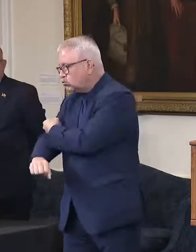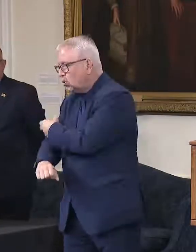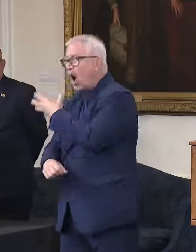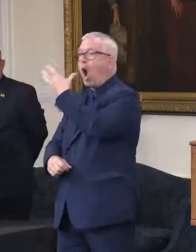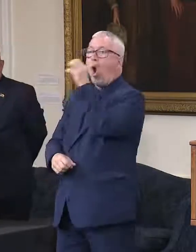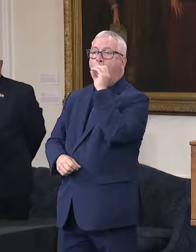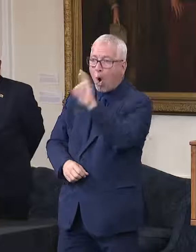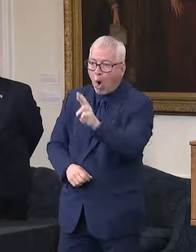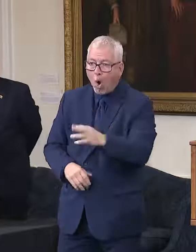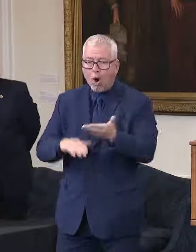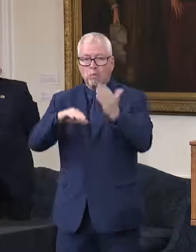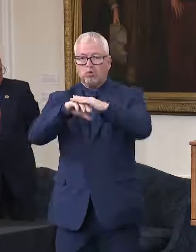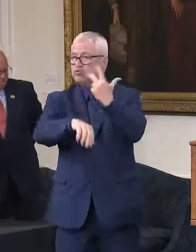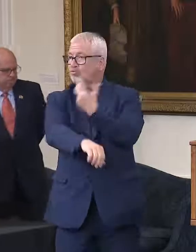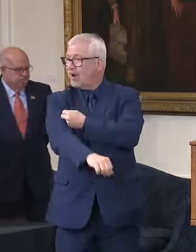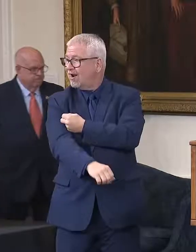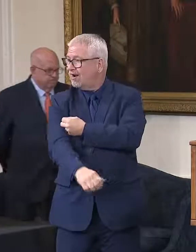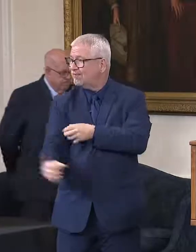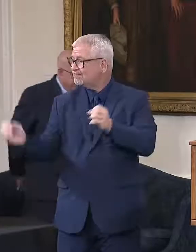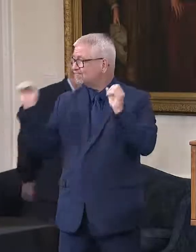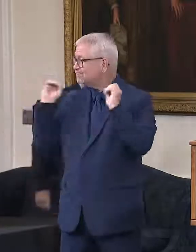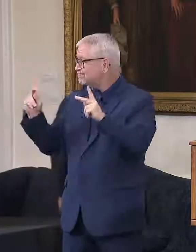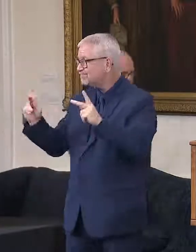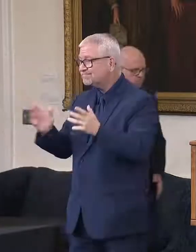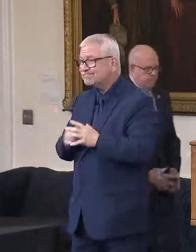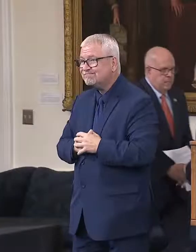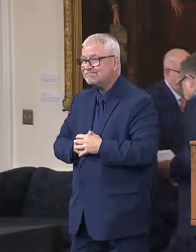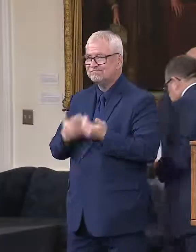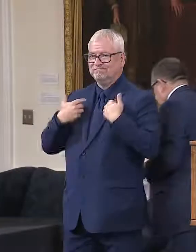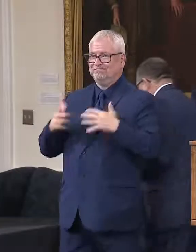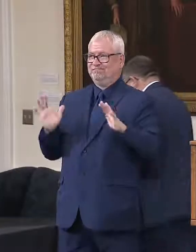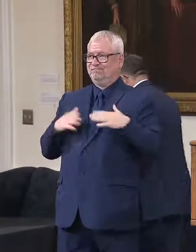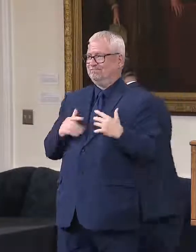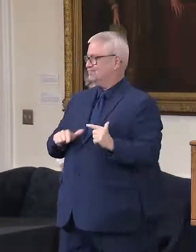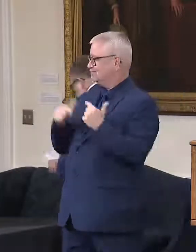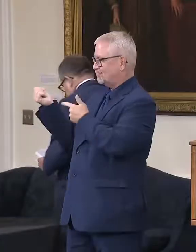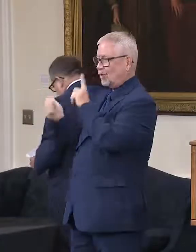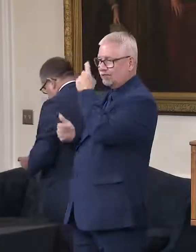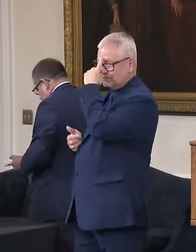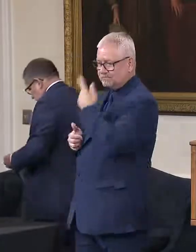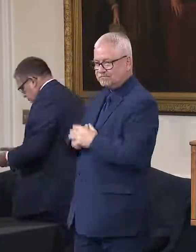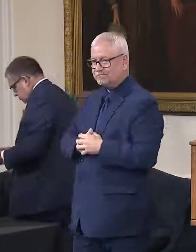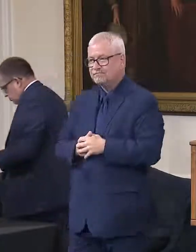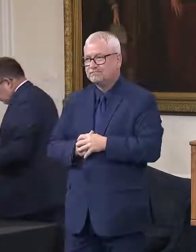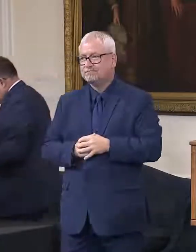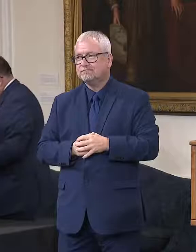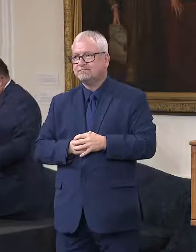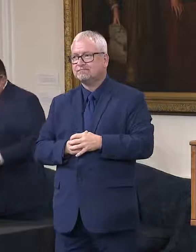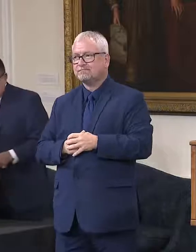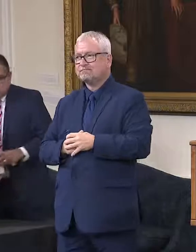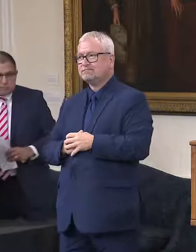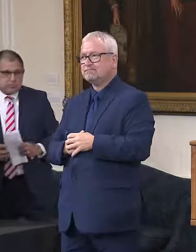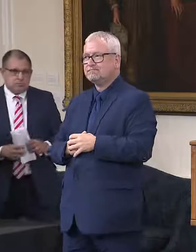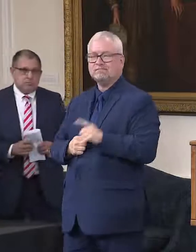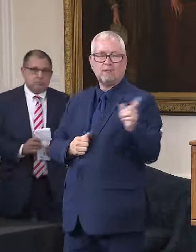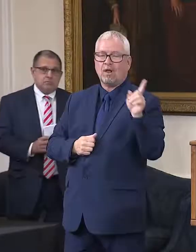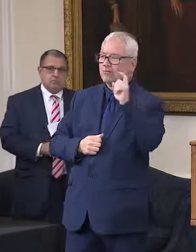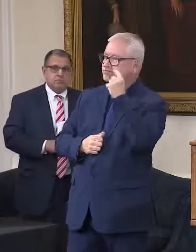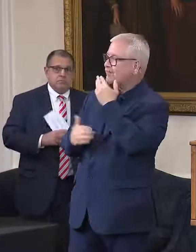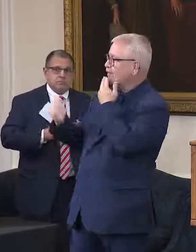there and turn it back to you, Governor. Thank you. Thank you, Mr. Secretary. With that, we'll be happy to take some questions.